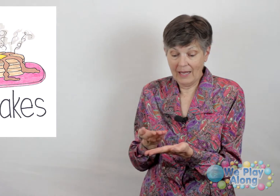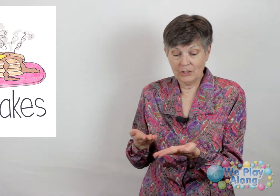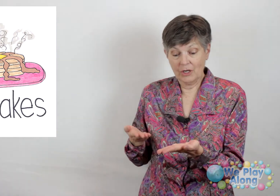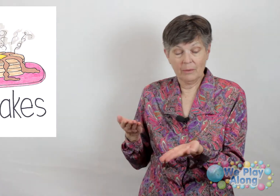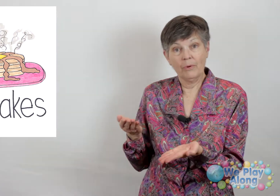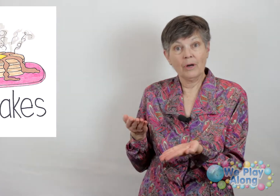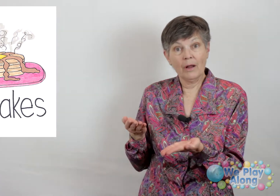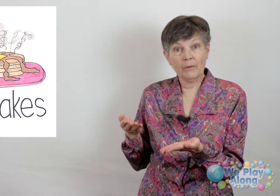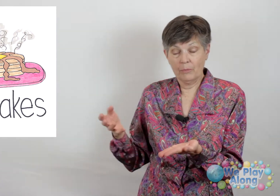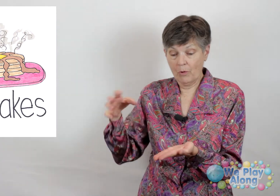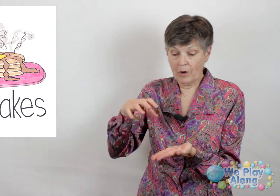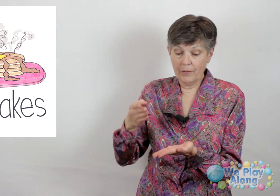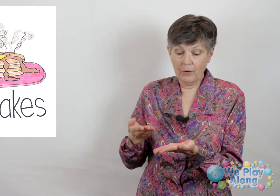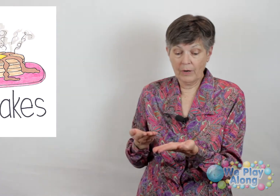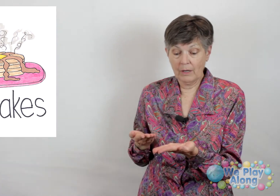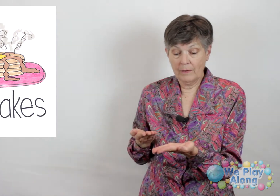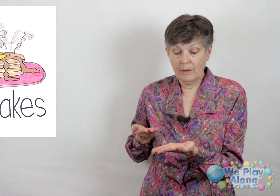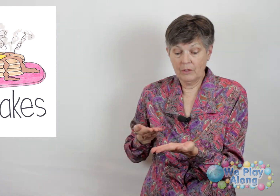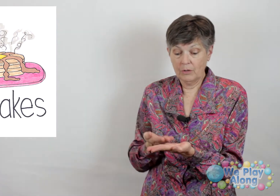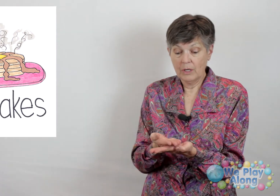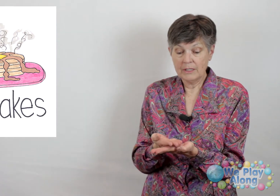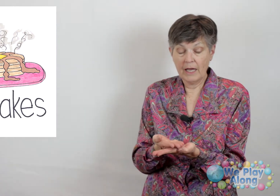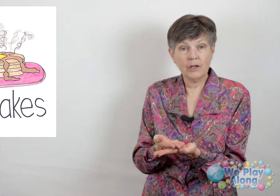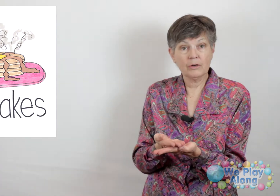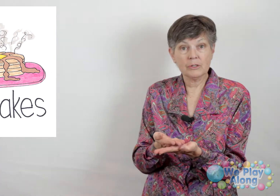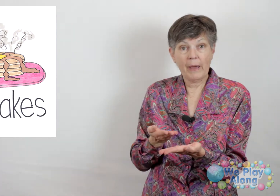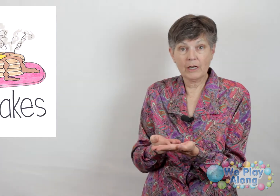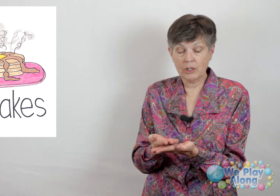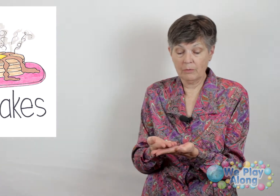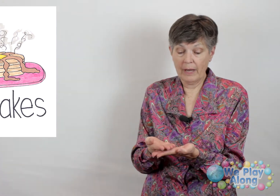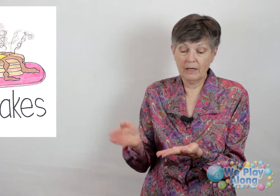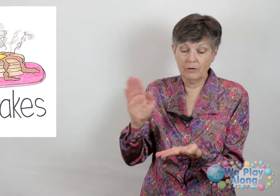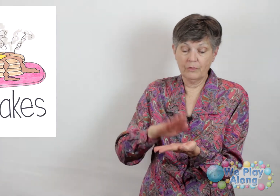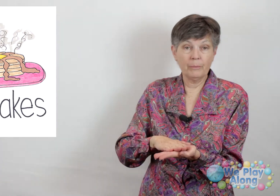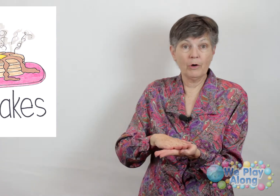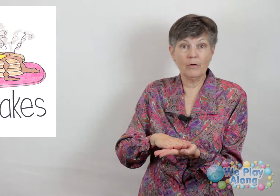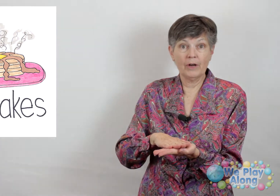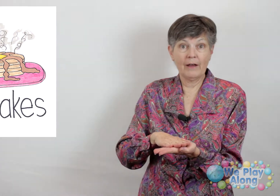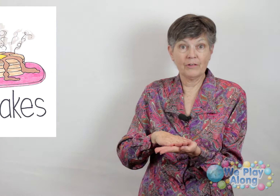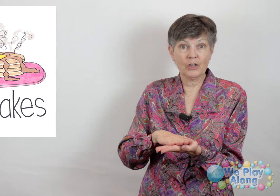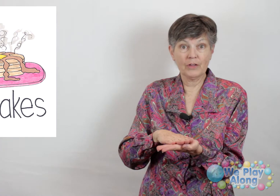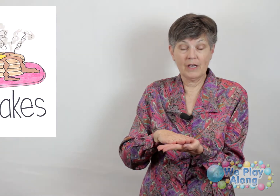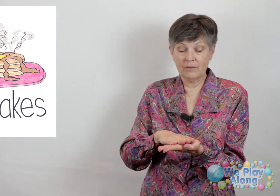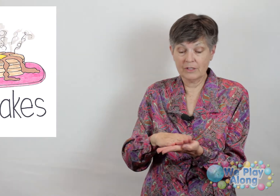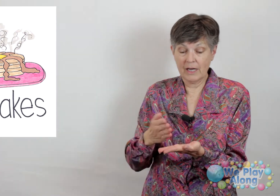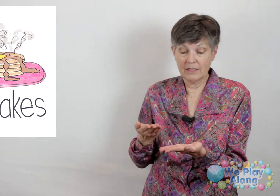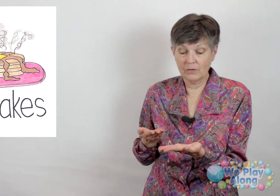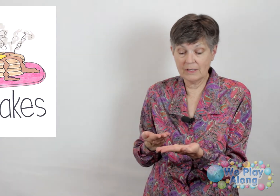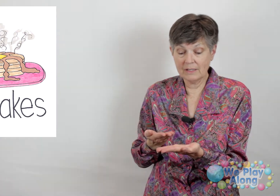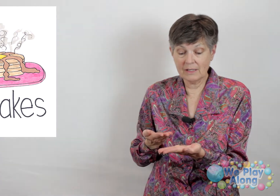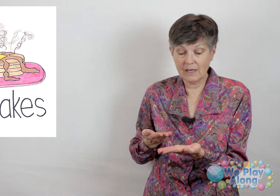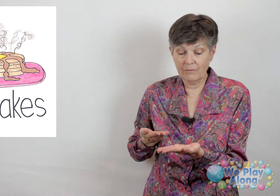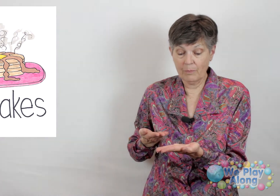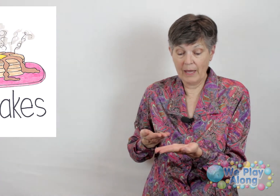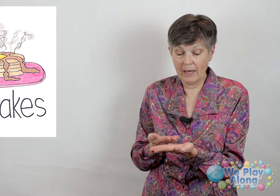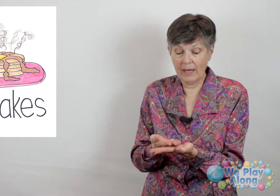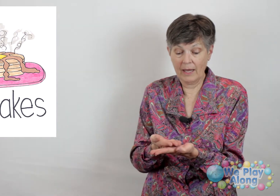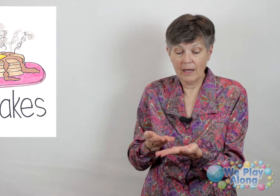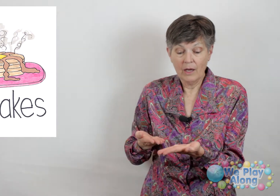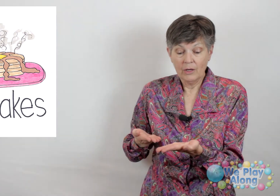Pancakes, you're going to put it on, you pour it on the griddle, and then you take your spatula, right, and you flip it over. You have to cook the other side. So this is a sign for pancake.